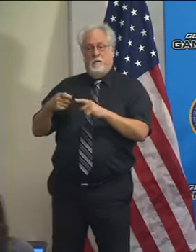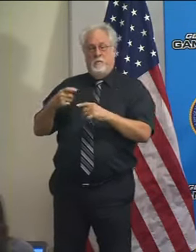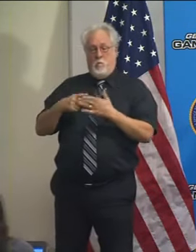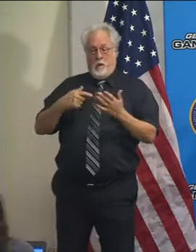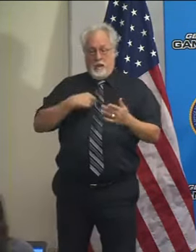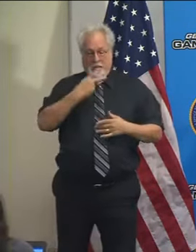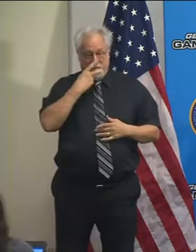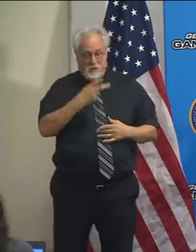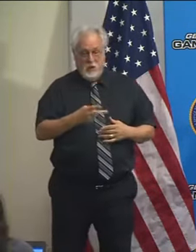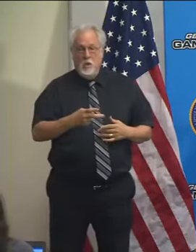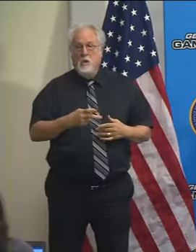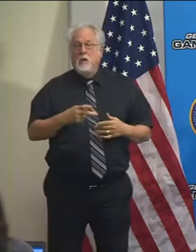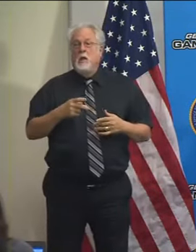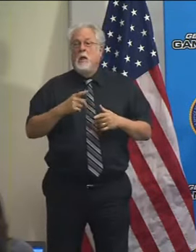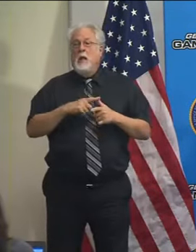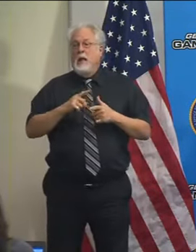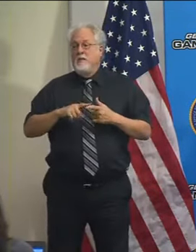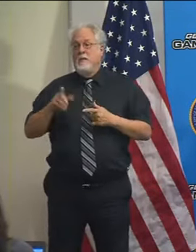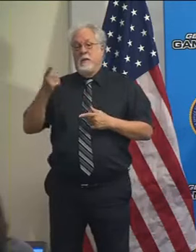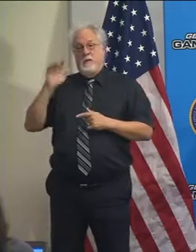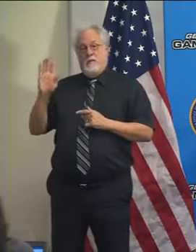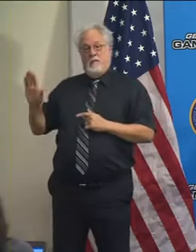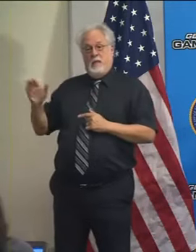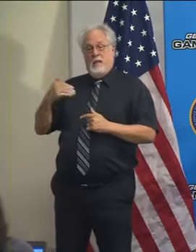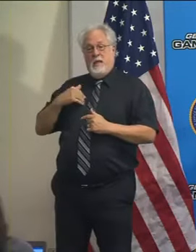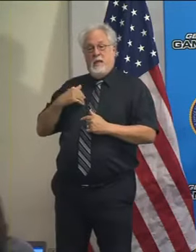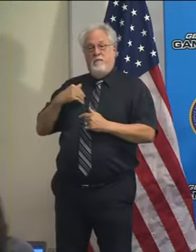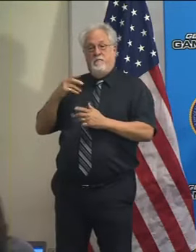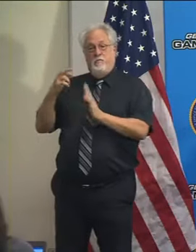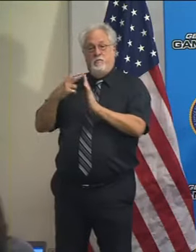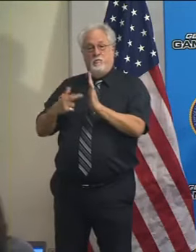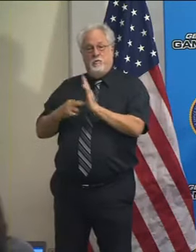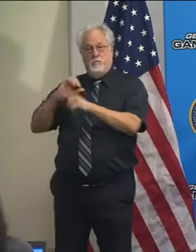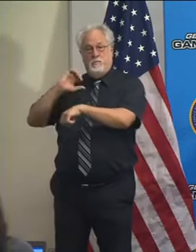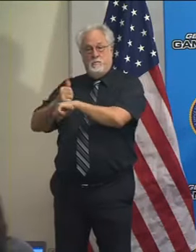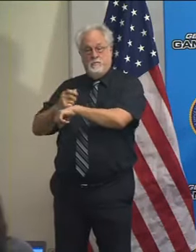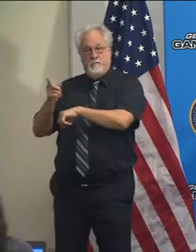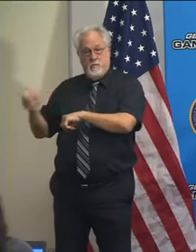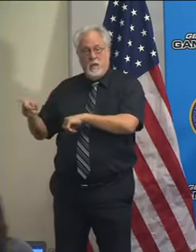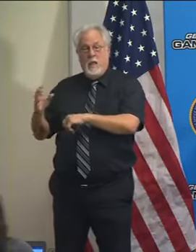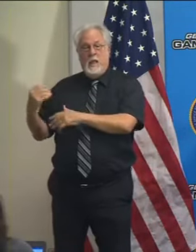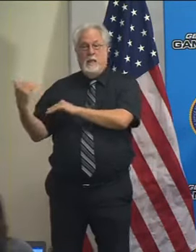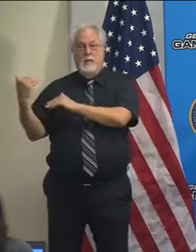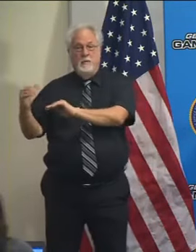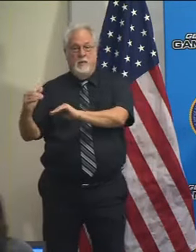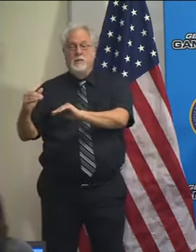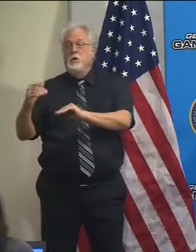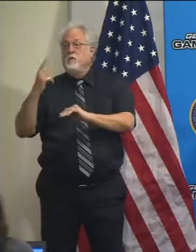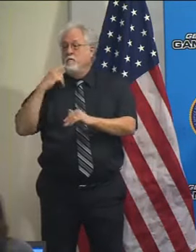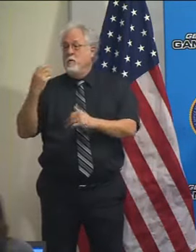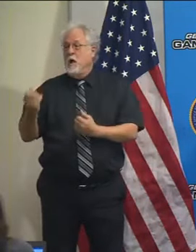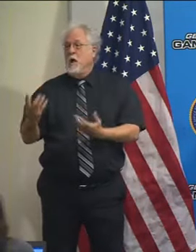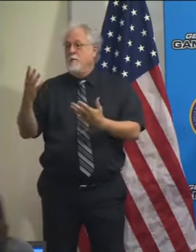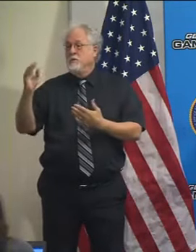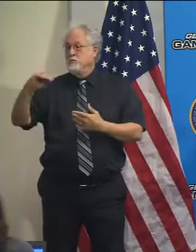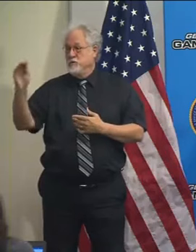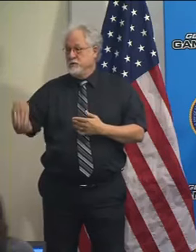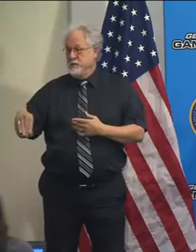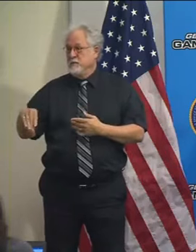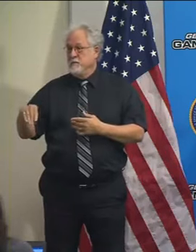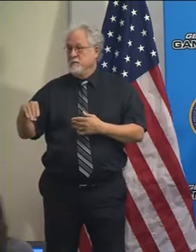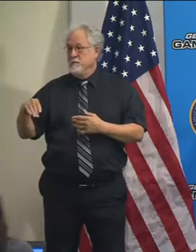took, and because of the protocols that they have in place and the limitation on the percentage of occupancy